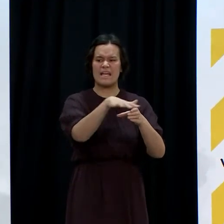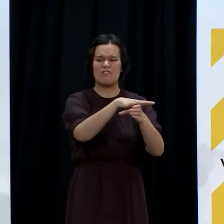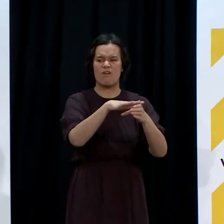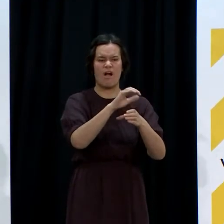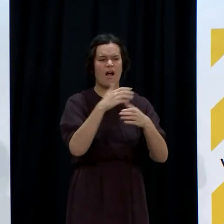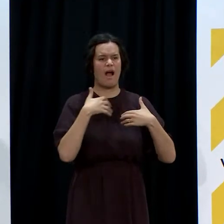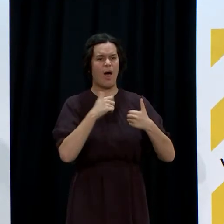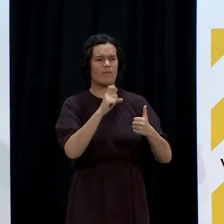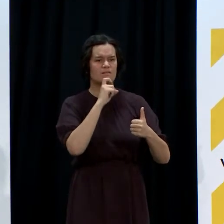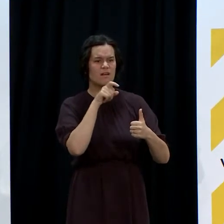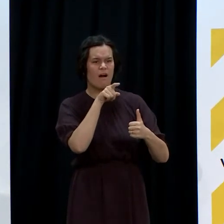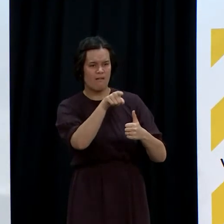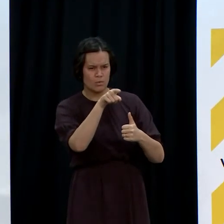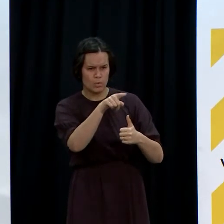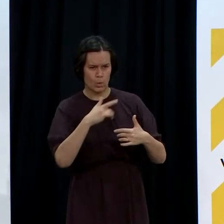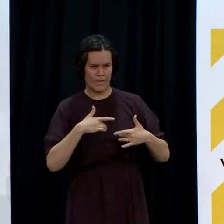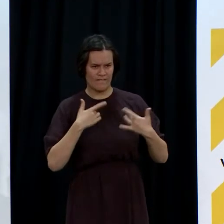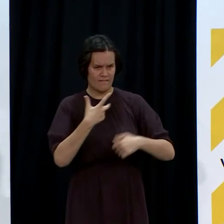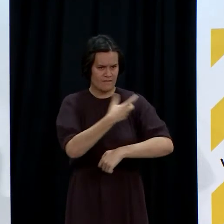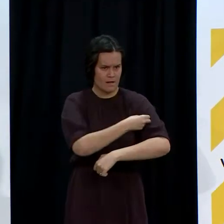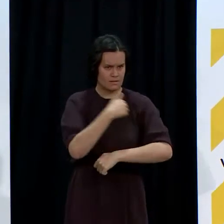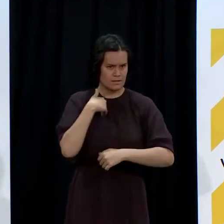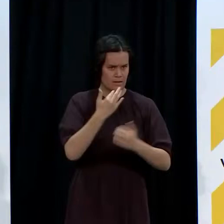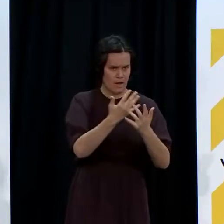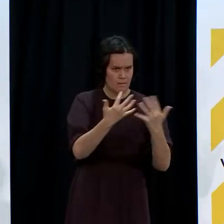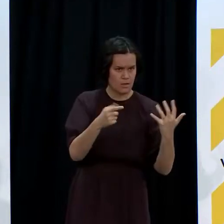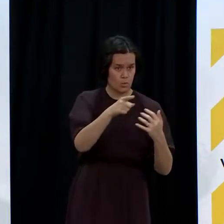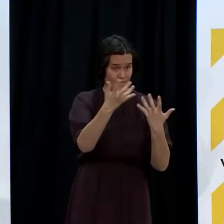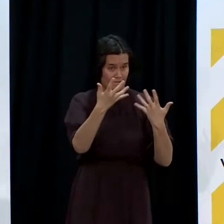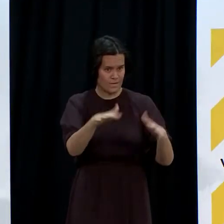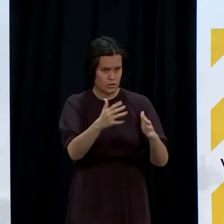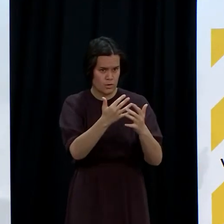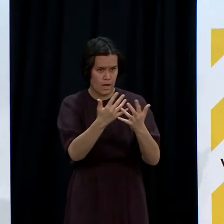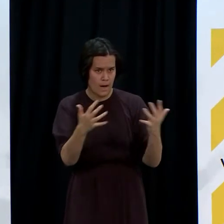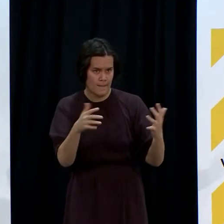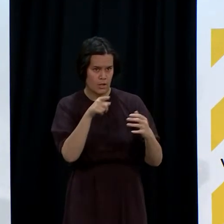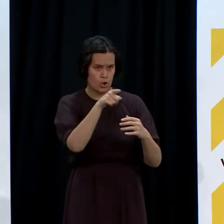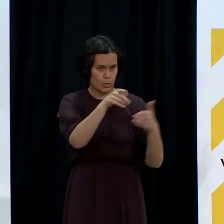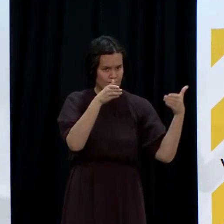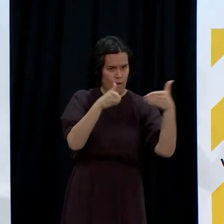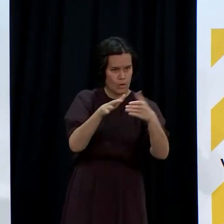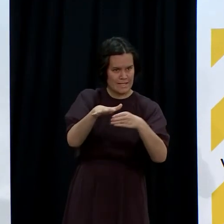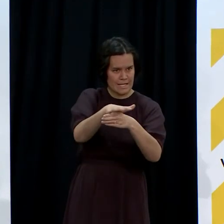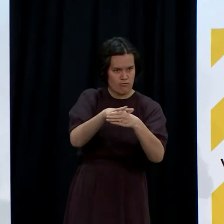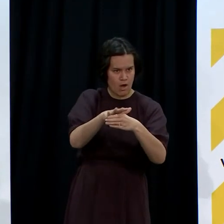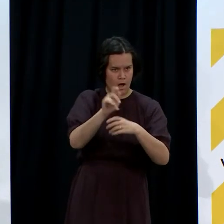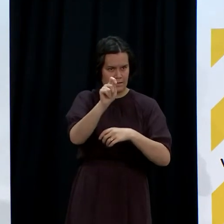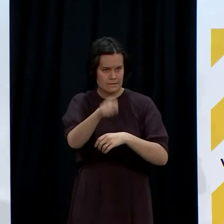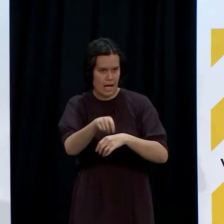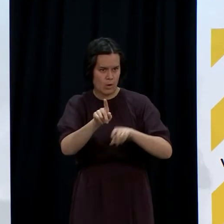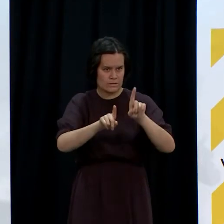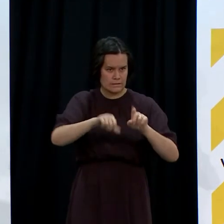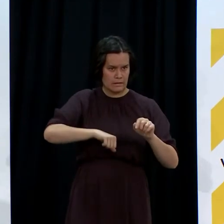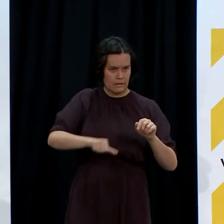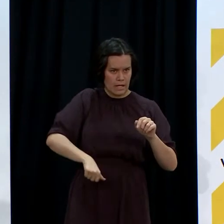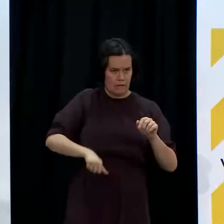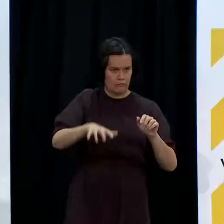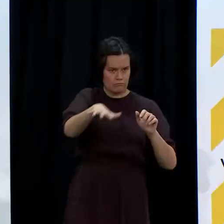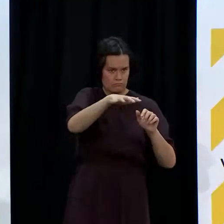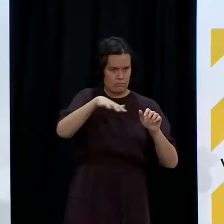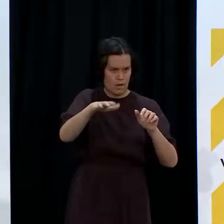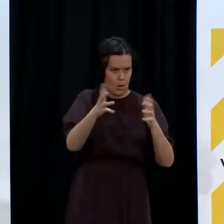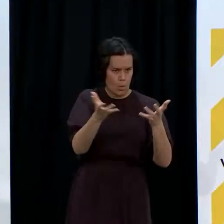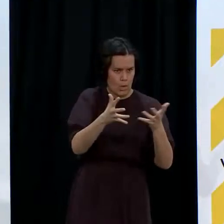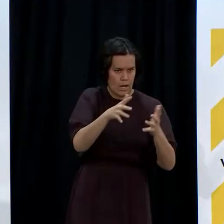sit alongside where they think they're at and where they think they're, the particular areas they're going into. We really have to emphasise just again,